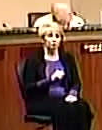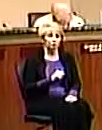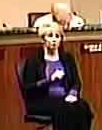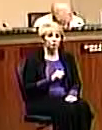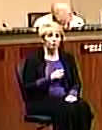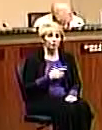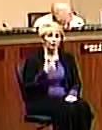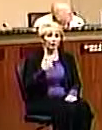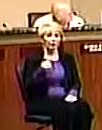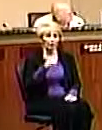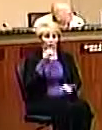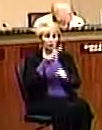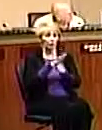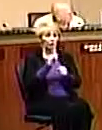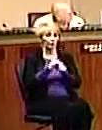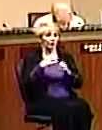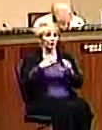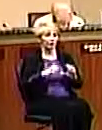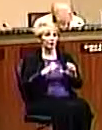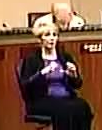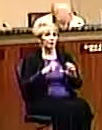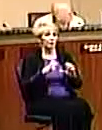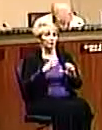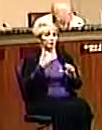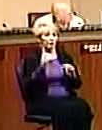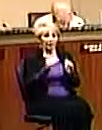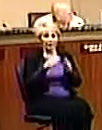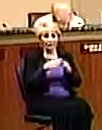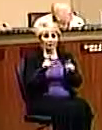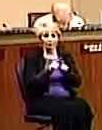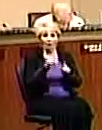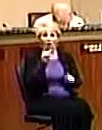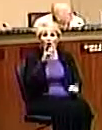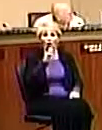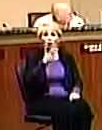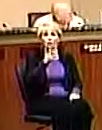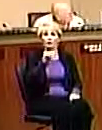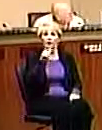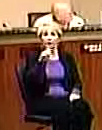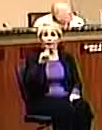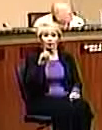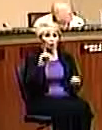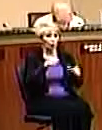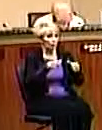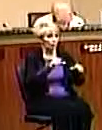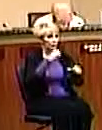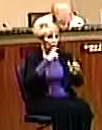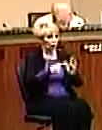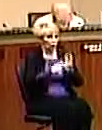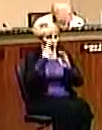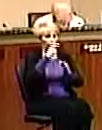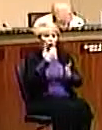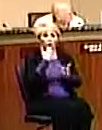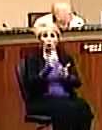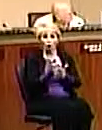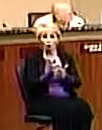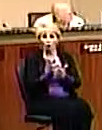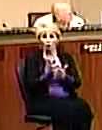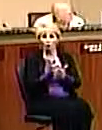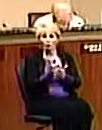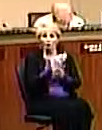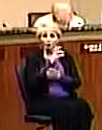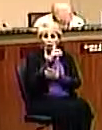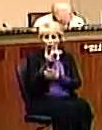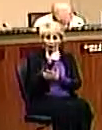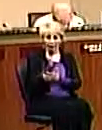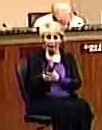Water and sewer customers only, no electric for a little town like Archdale. No deposit is required for good